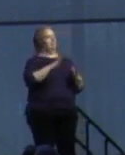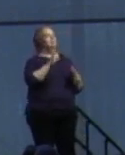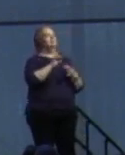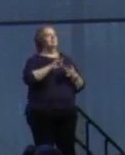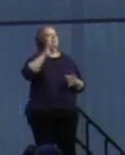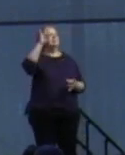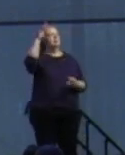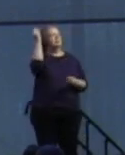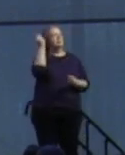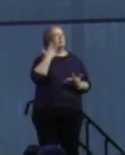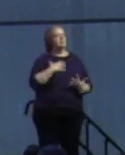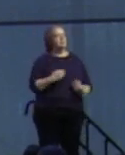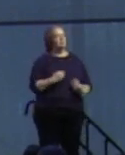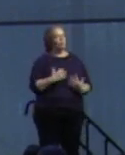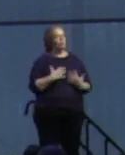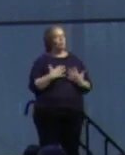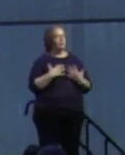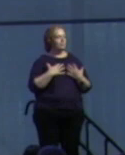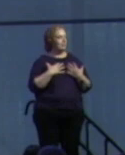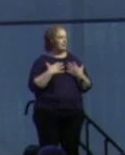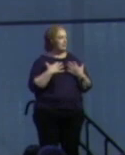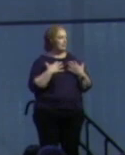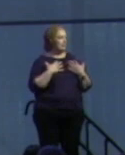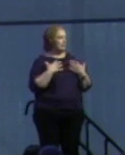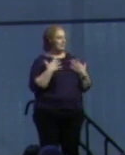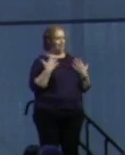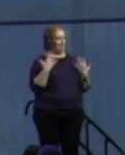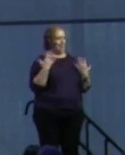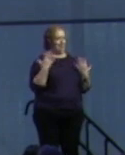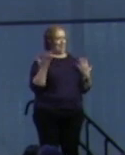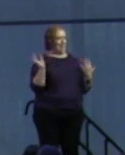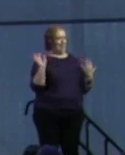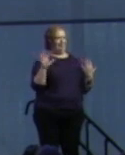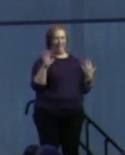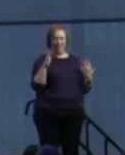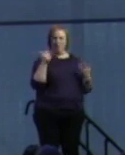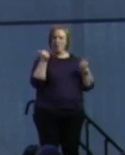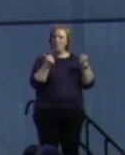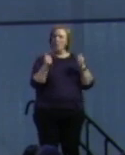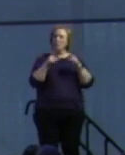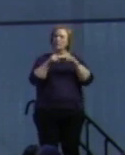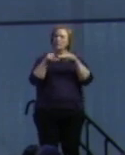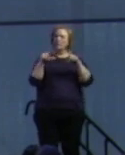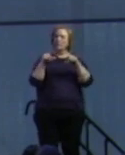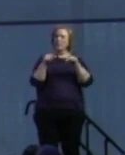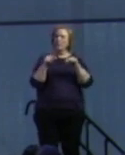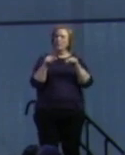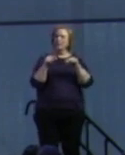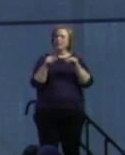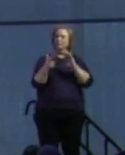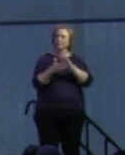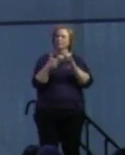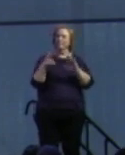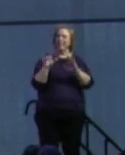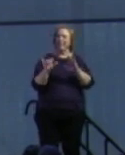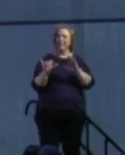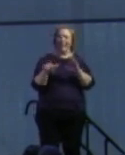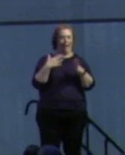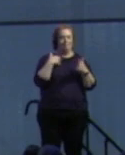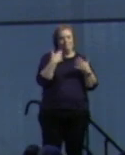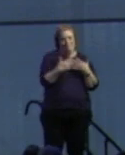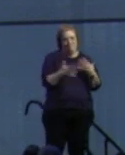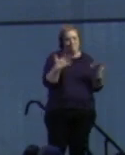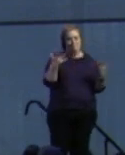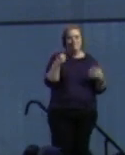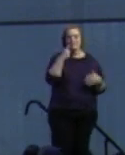me. I'm gonna throw it in there. I don't remember which card that was. She did,